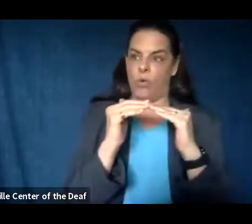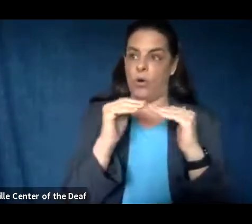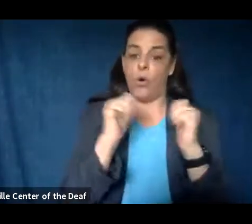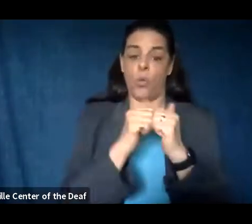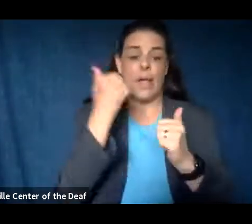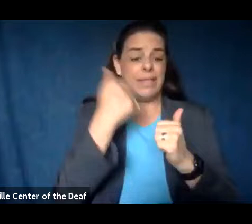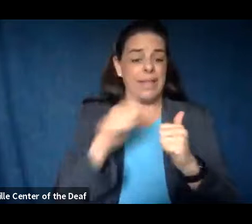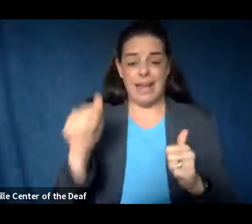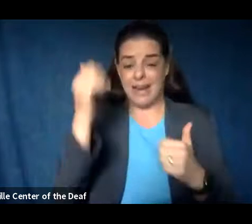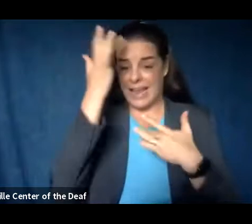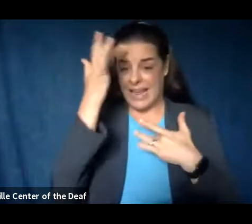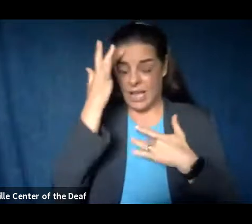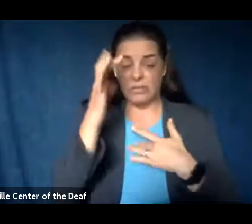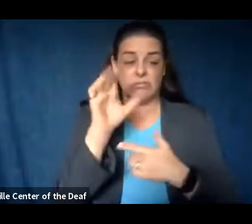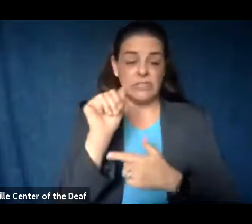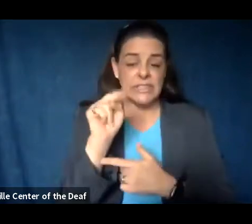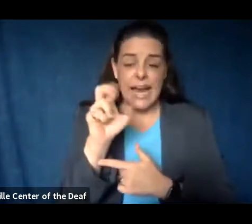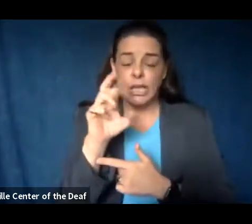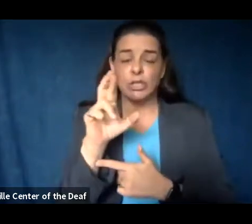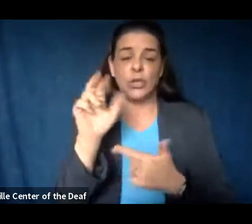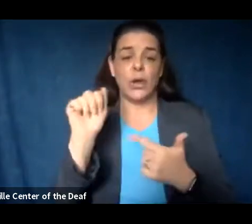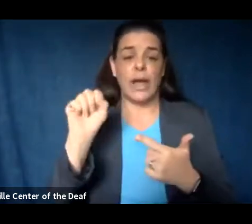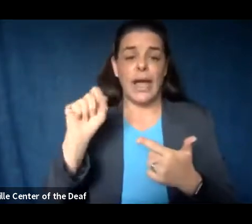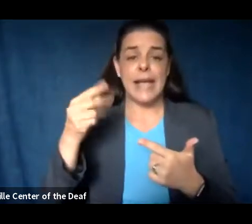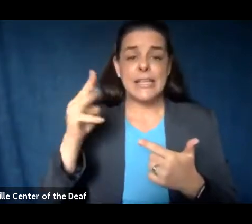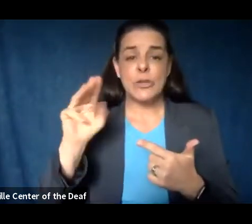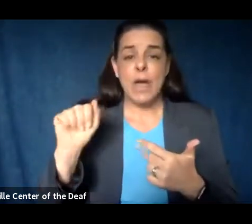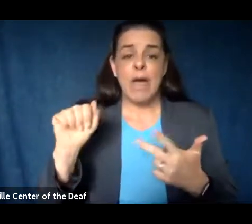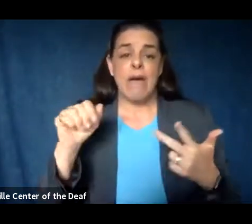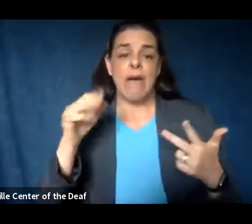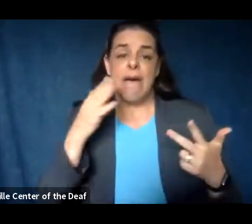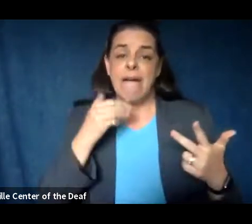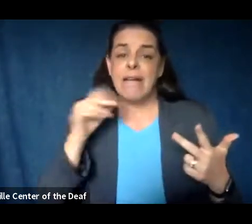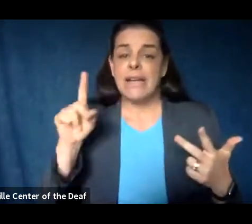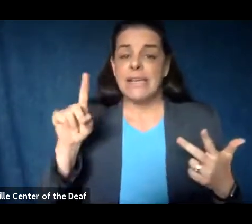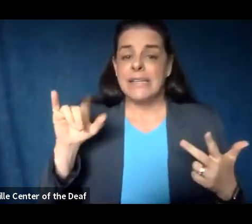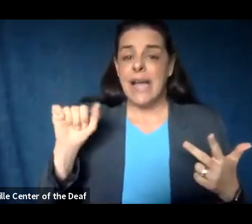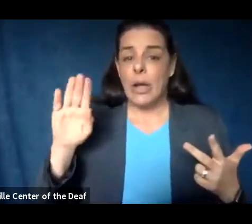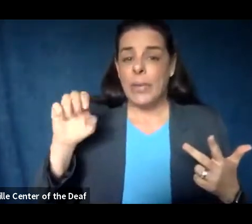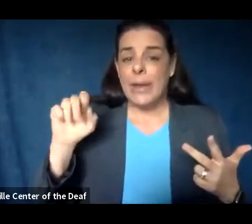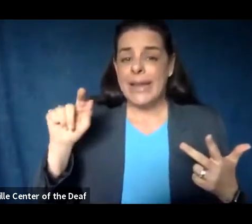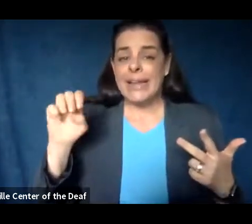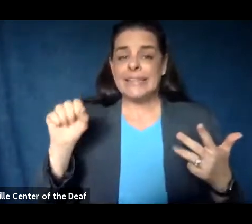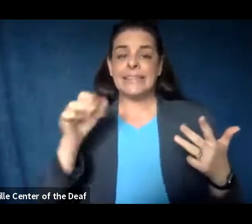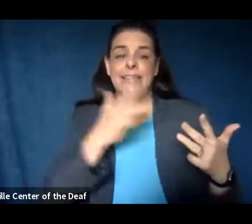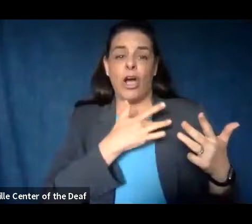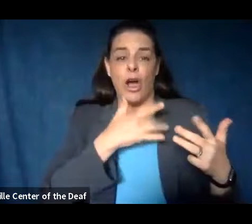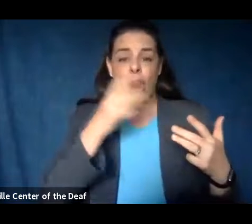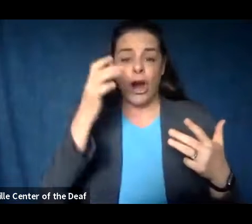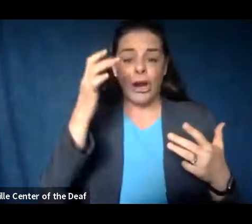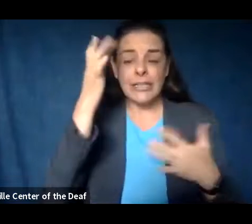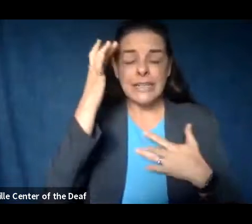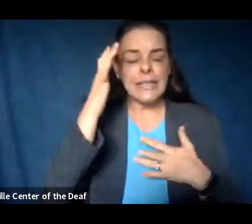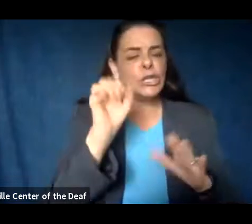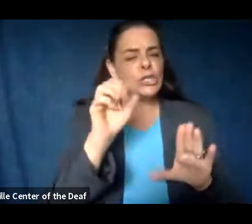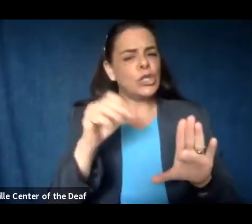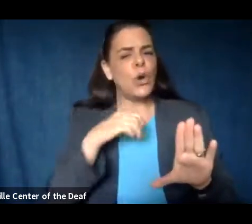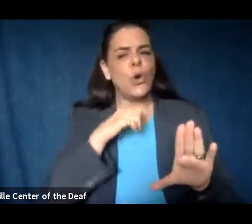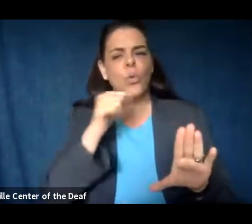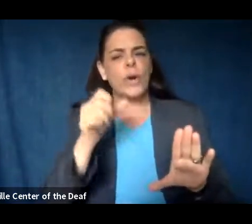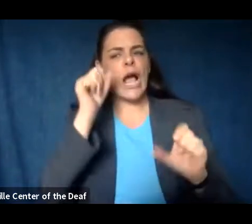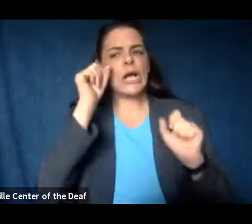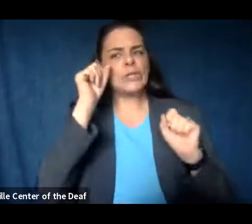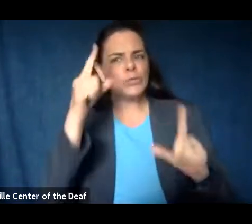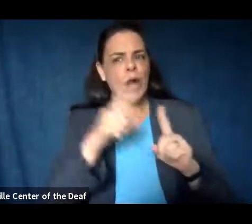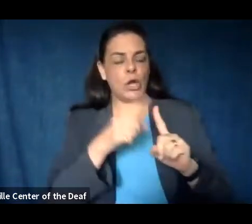whether it's cancer, asthma, diabetes, heart disease, and so on. So while we're not surprised that we're seeing disparities